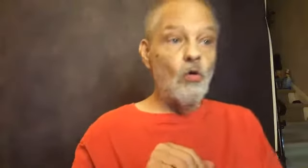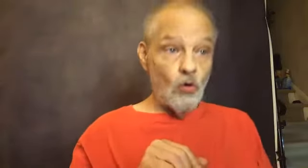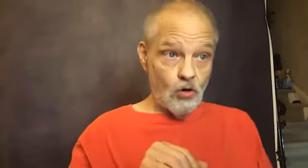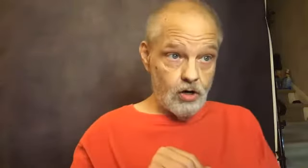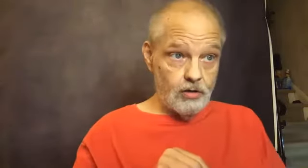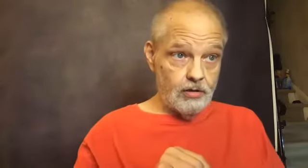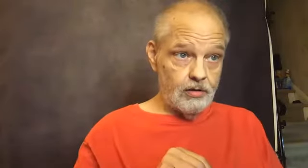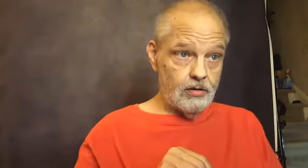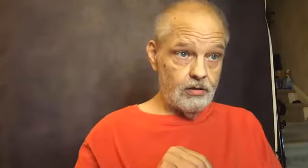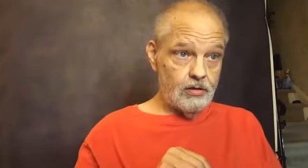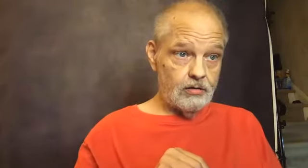Or